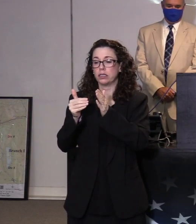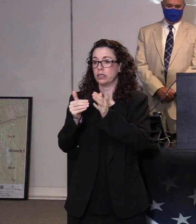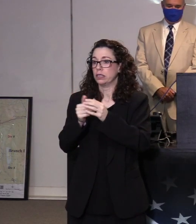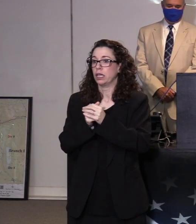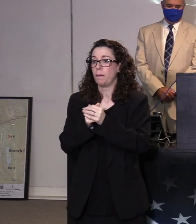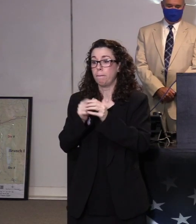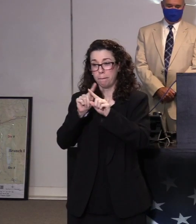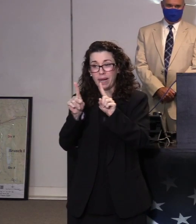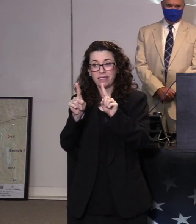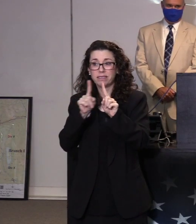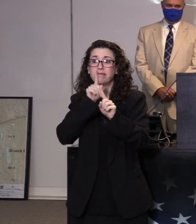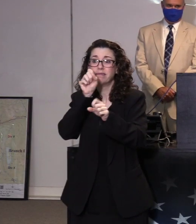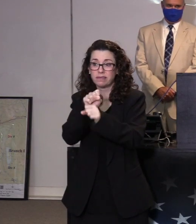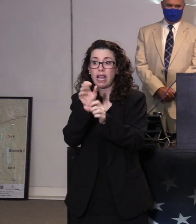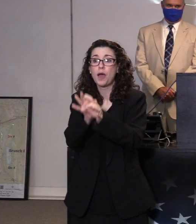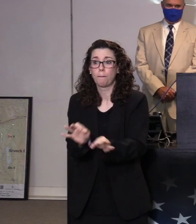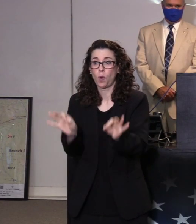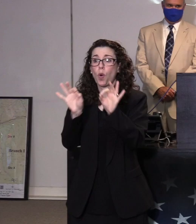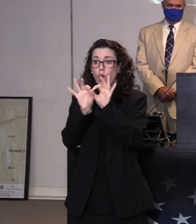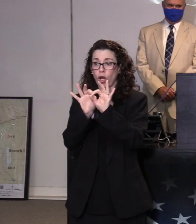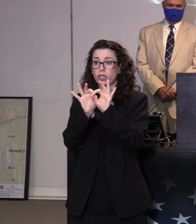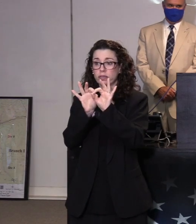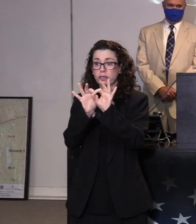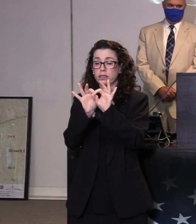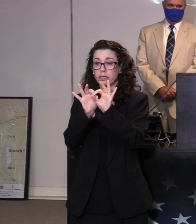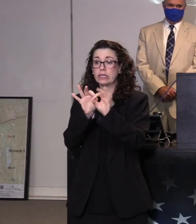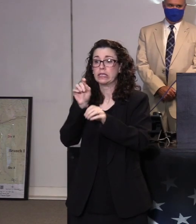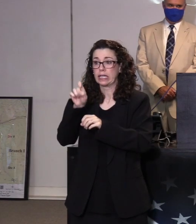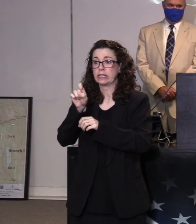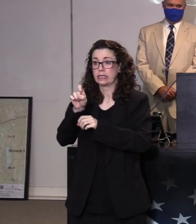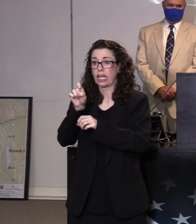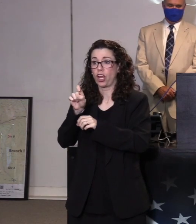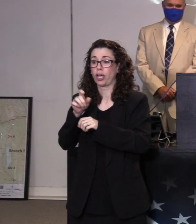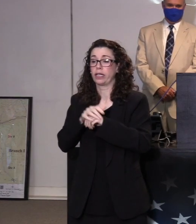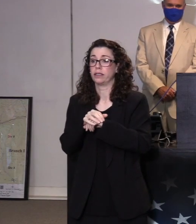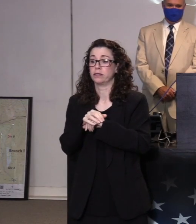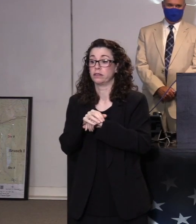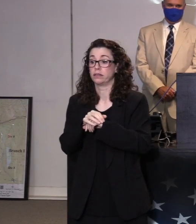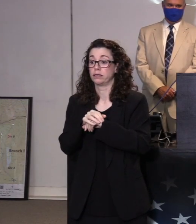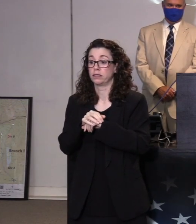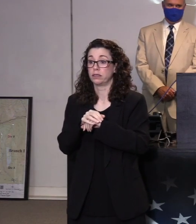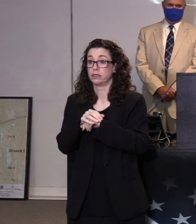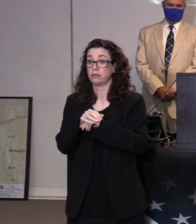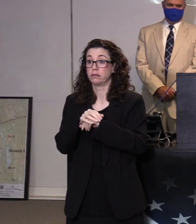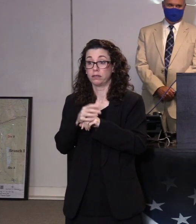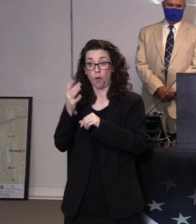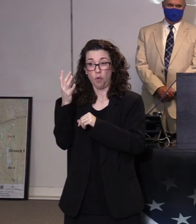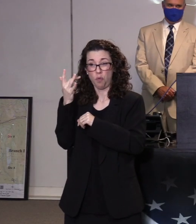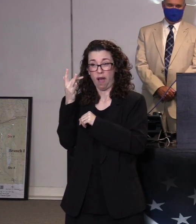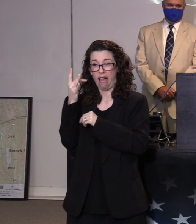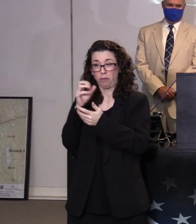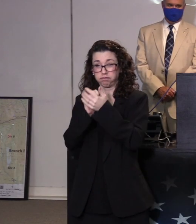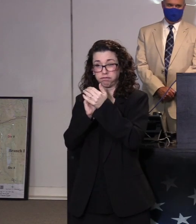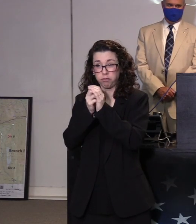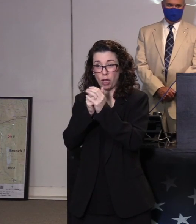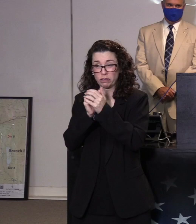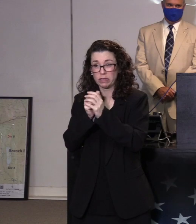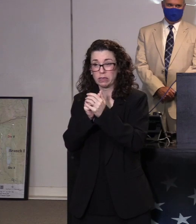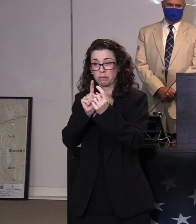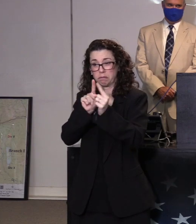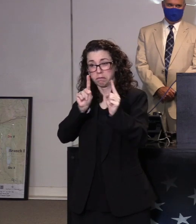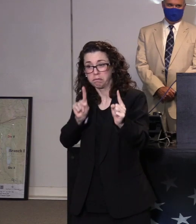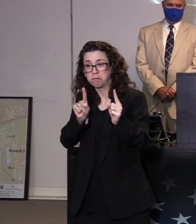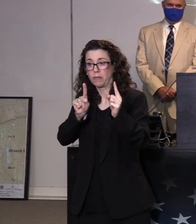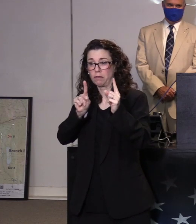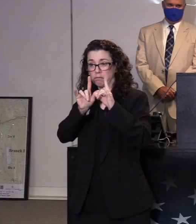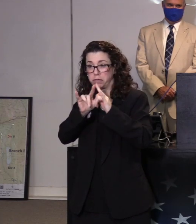important. We need to do it. We need to do it not necessarily for the protection of ourselves. It's not for the protection of the